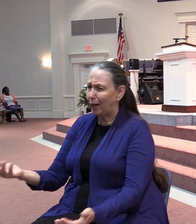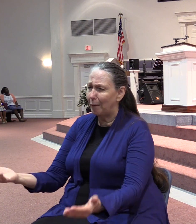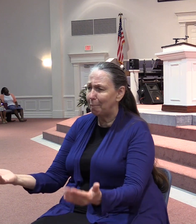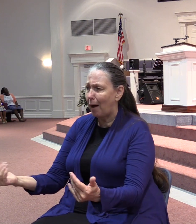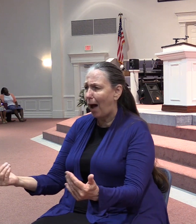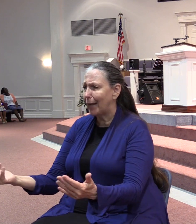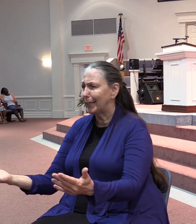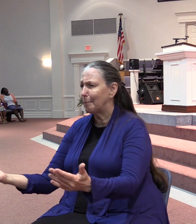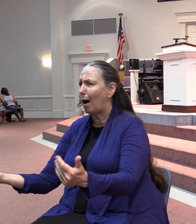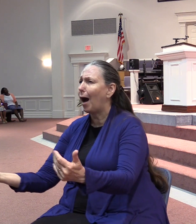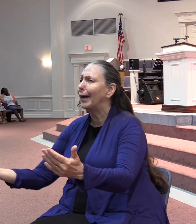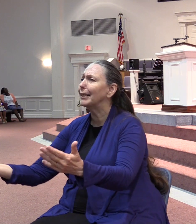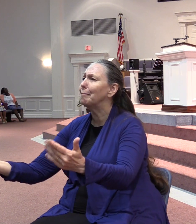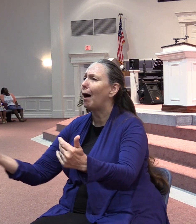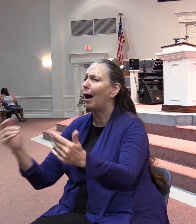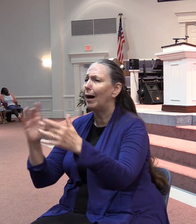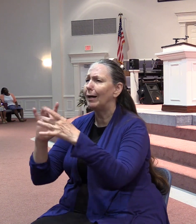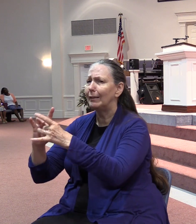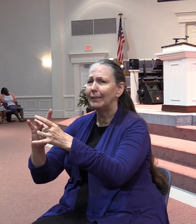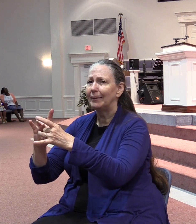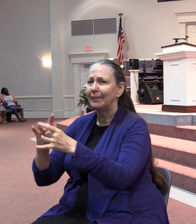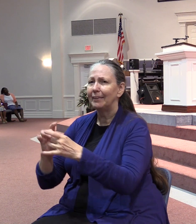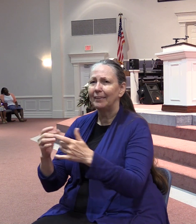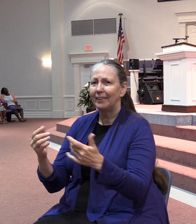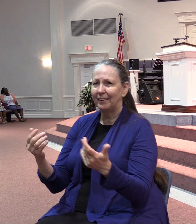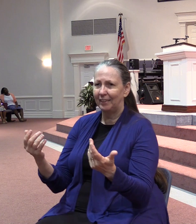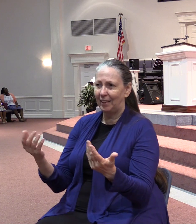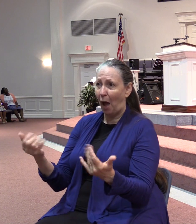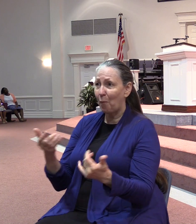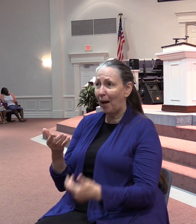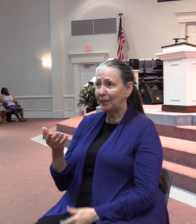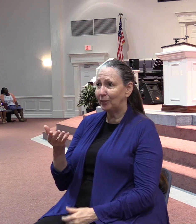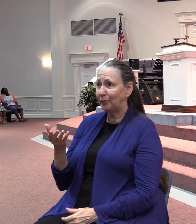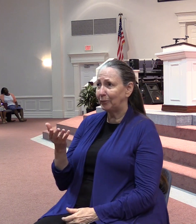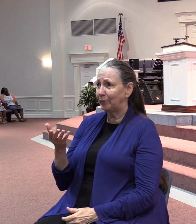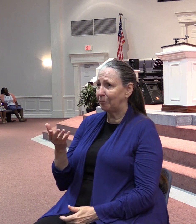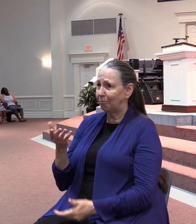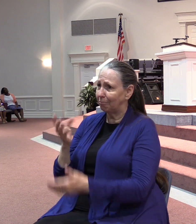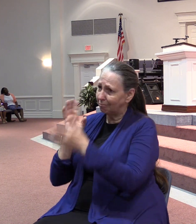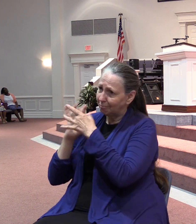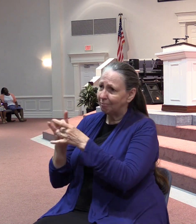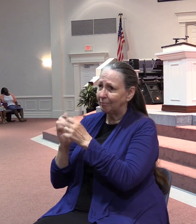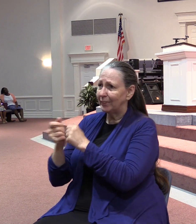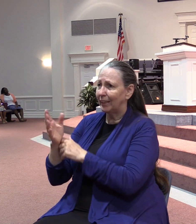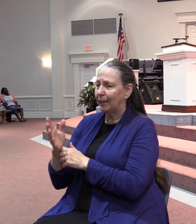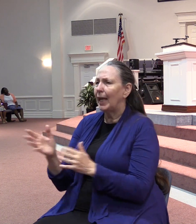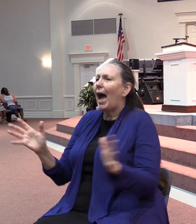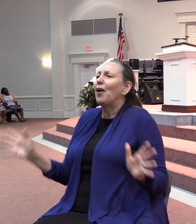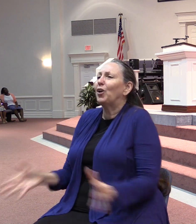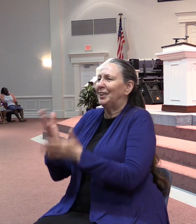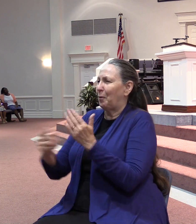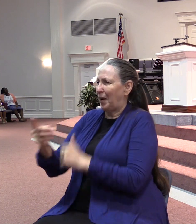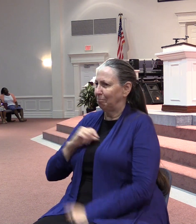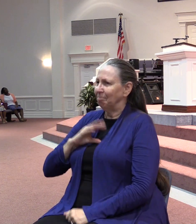A compelling. That I want to go there. Let me give somebody an encouraging word